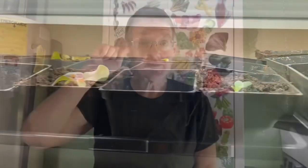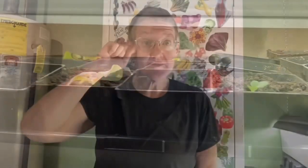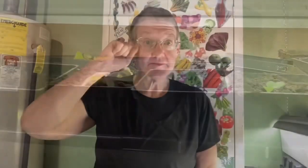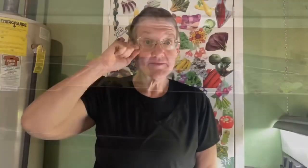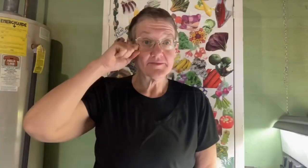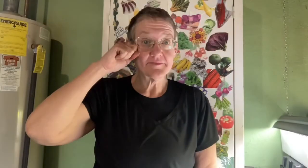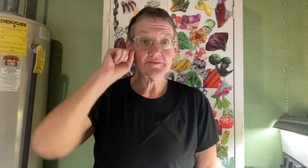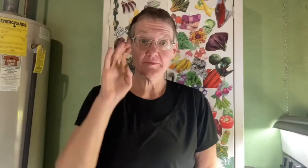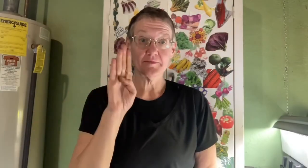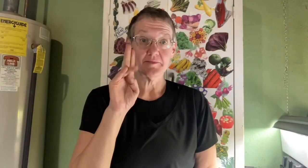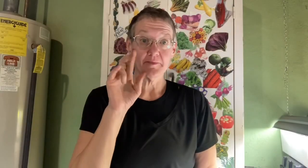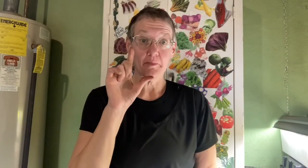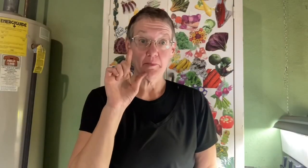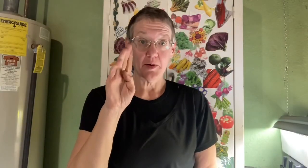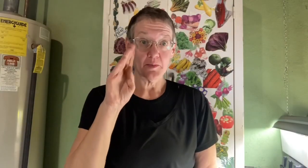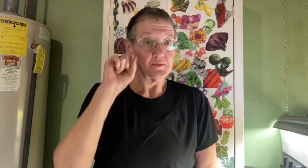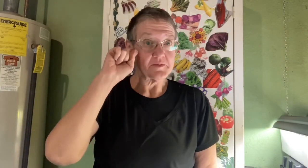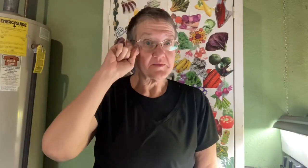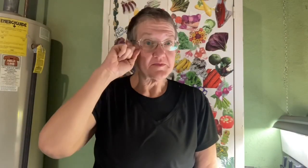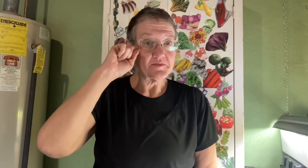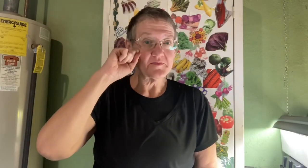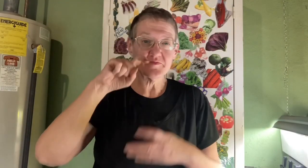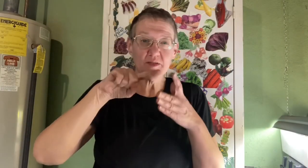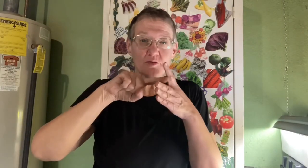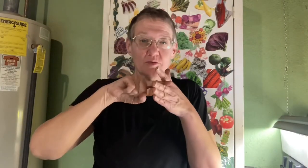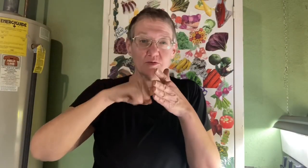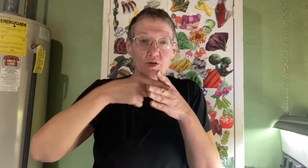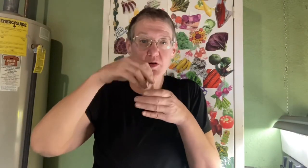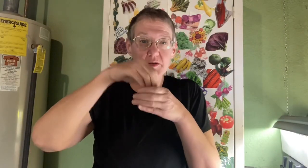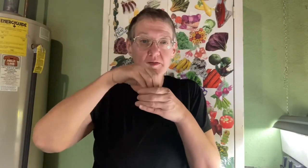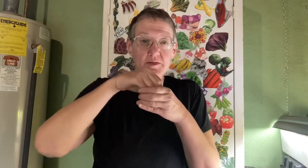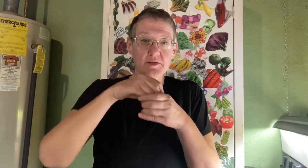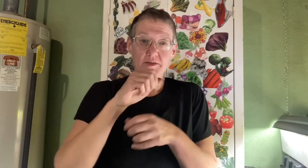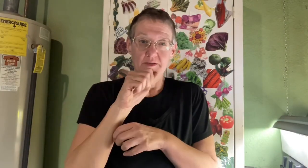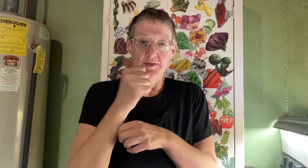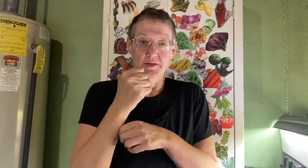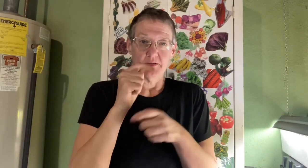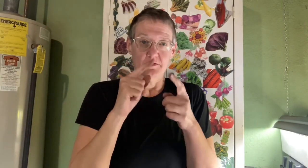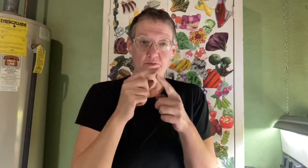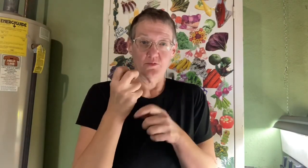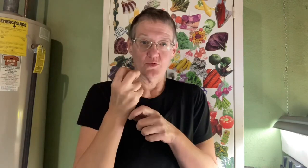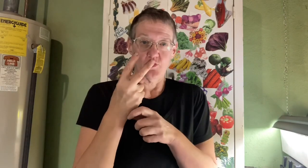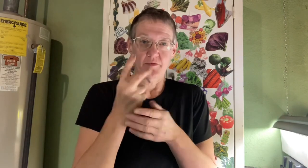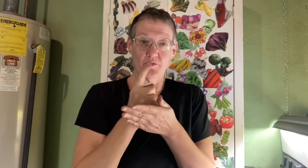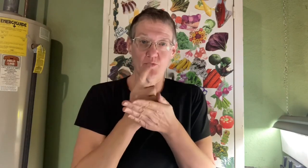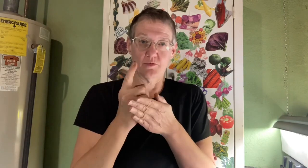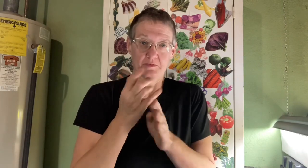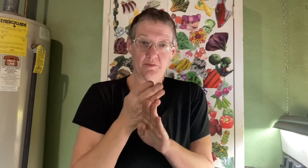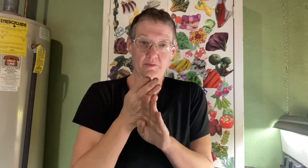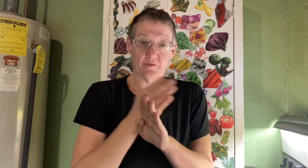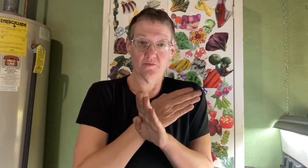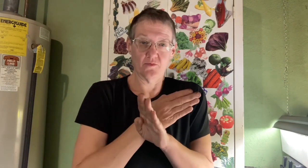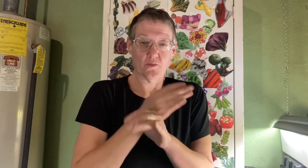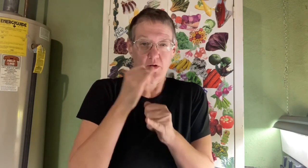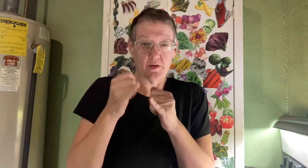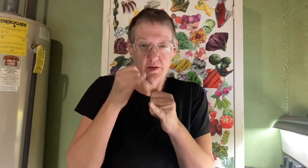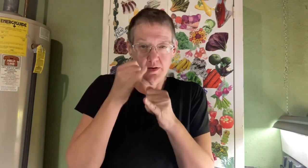Okay, let's switch gears to talking about bulbing onions. I want to start them inside 10 to 12 weeks before